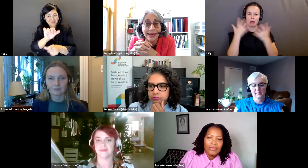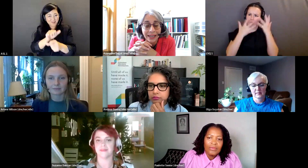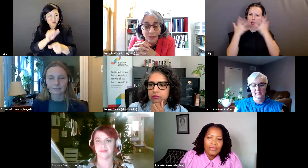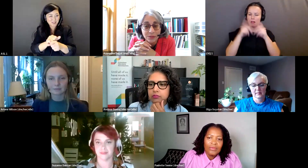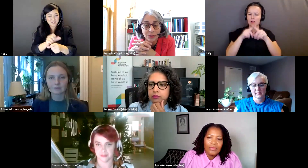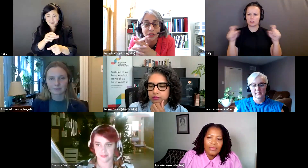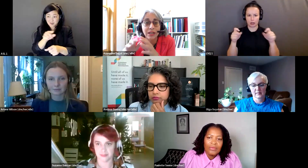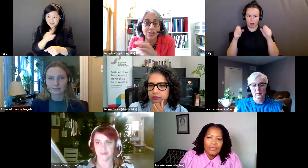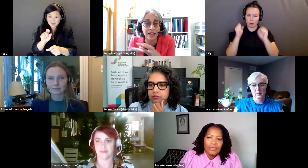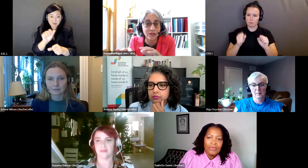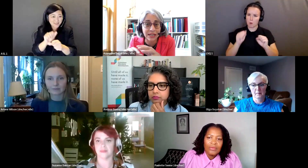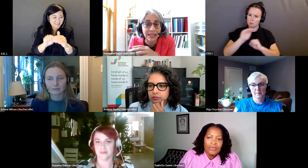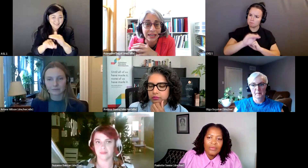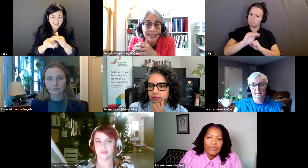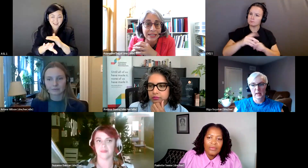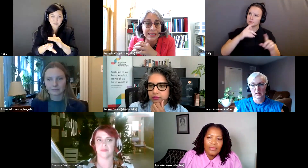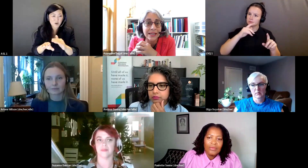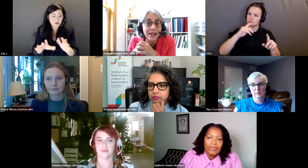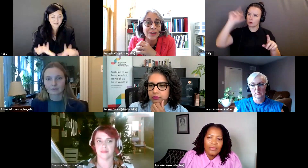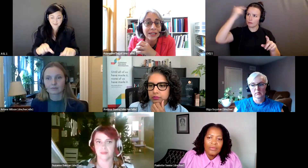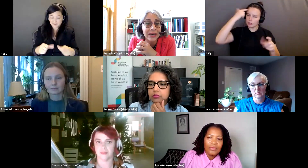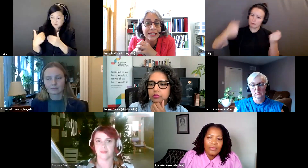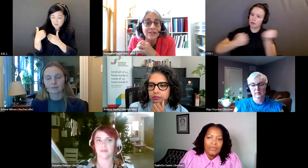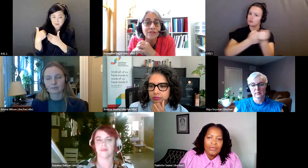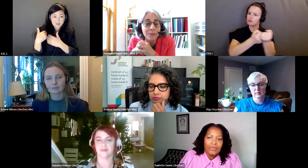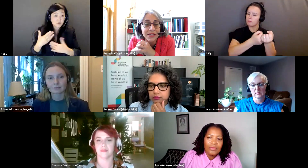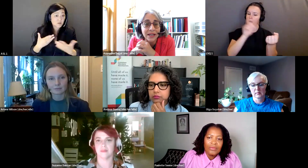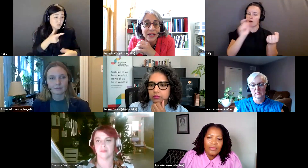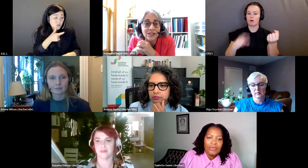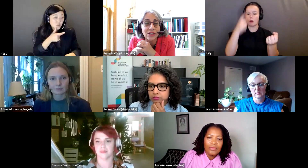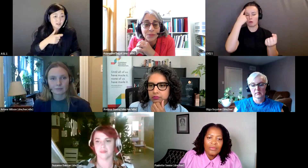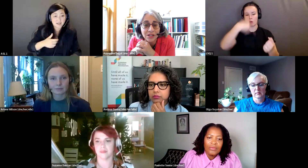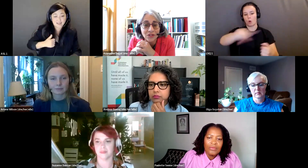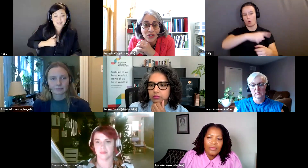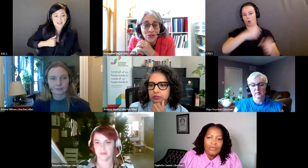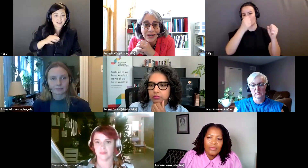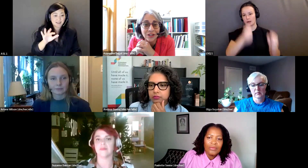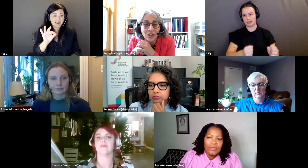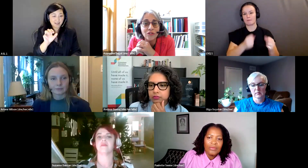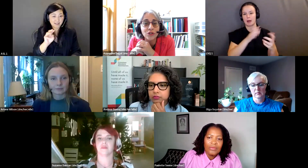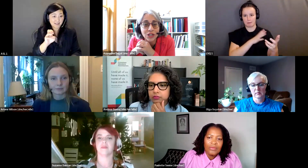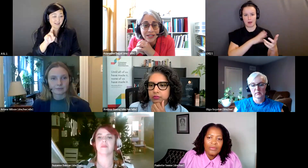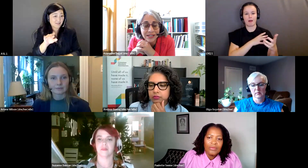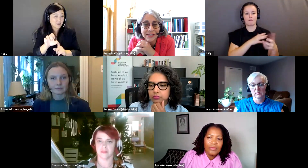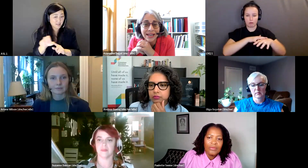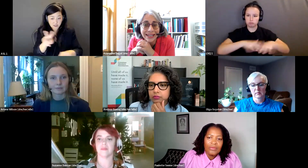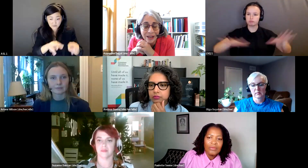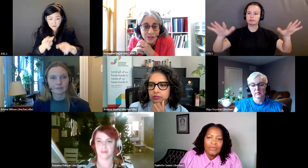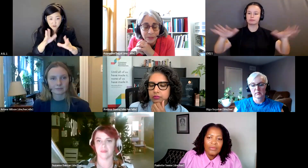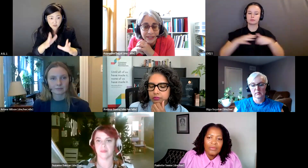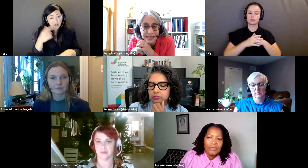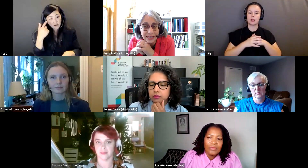accessible and accountable to everyday Canadians. The Canadian Femicide Observatory for Justice